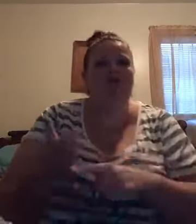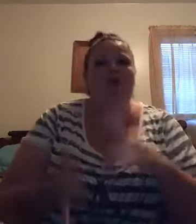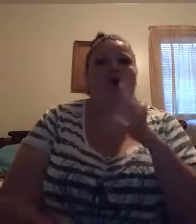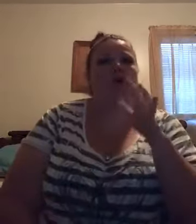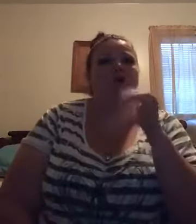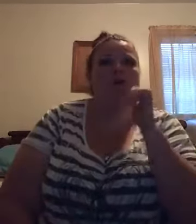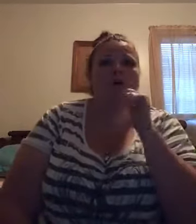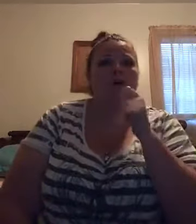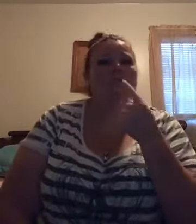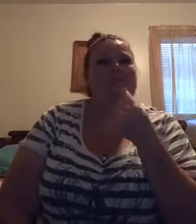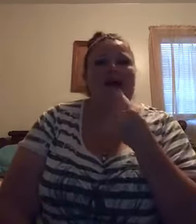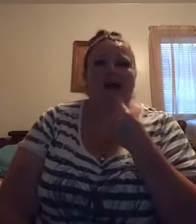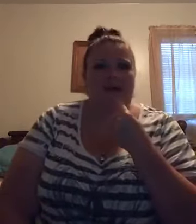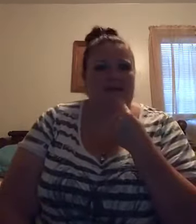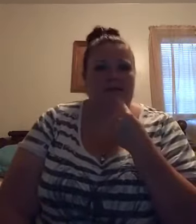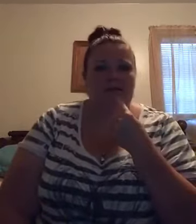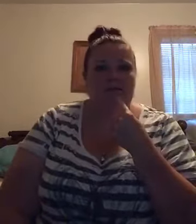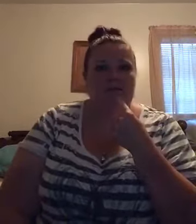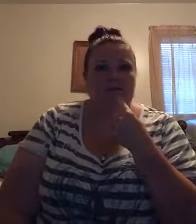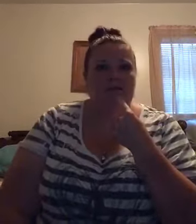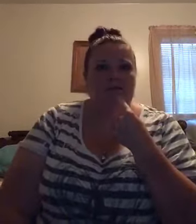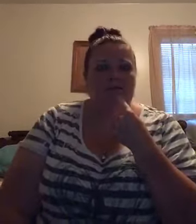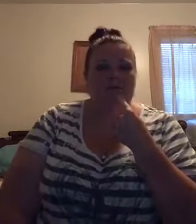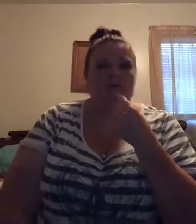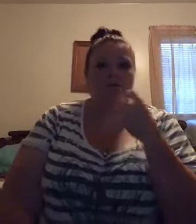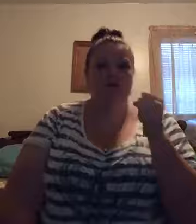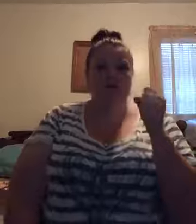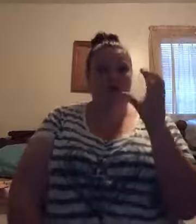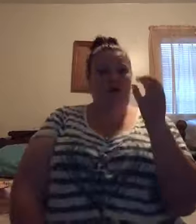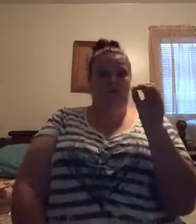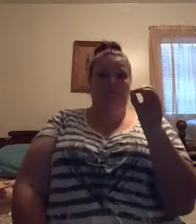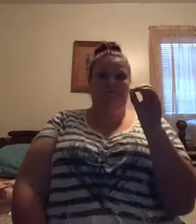girl was saying. So,